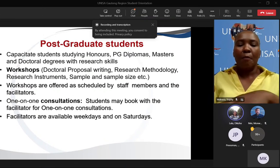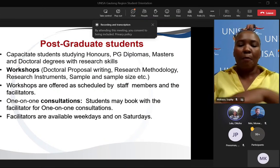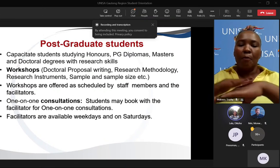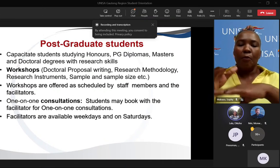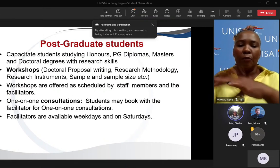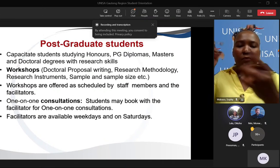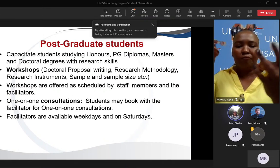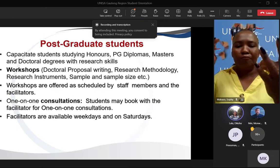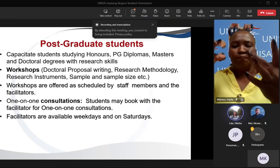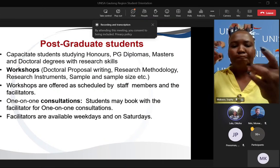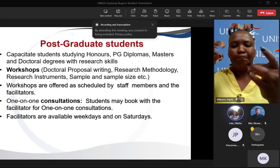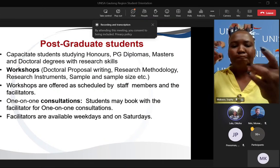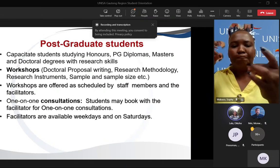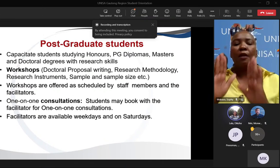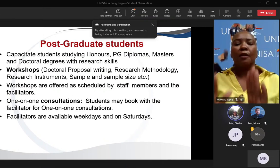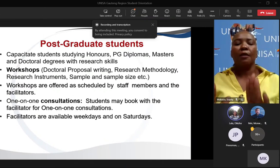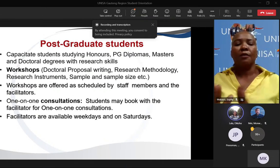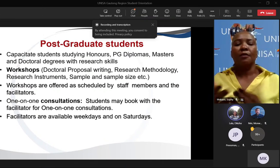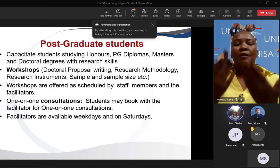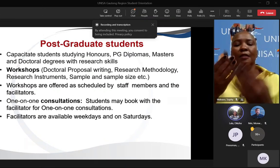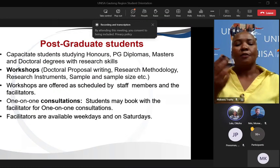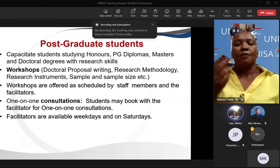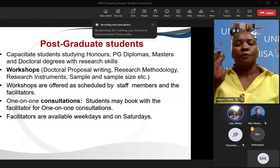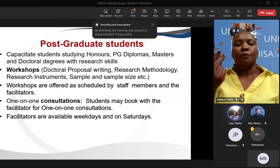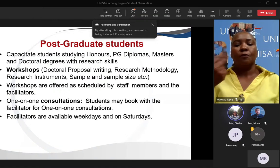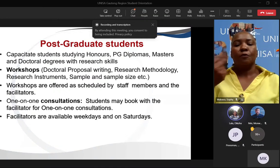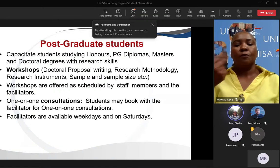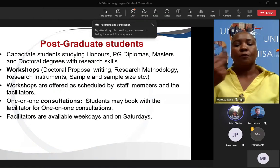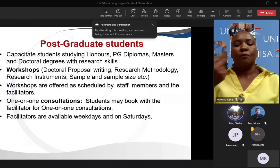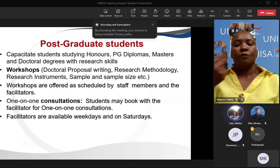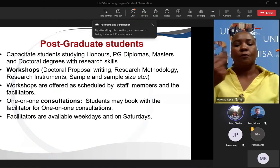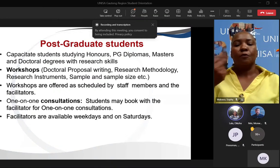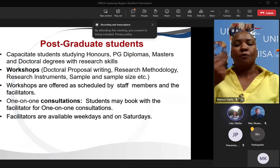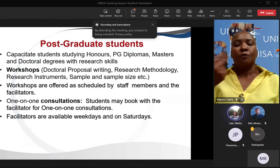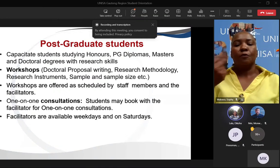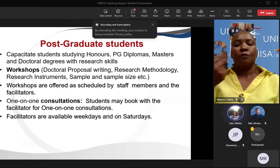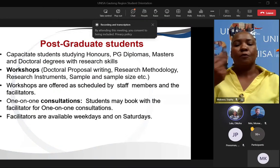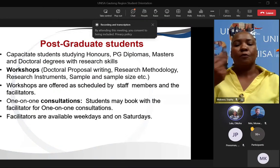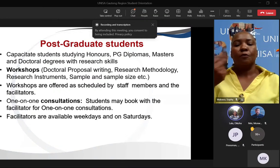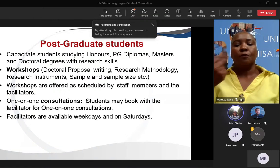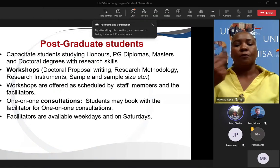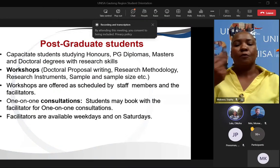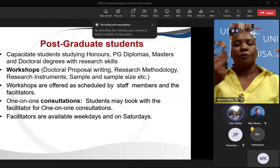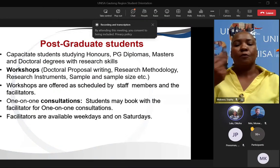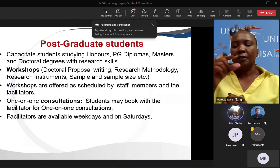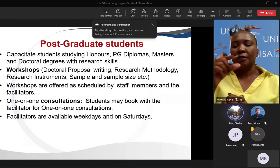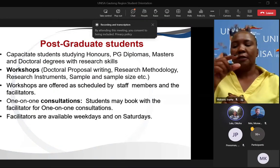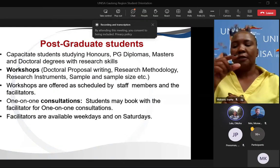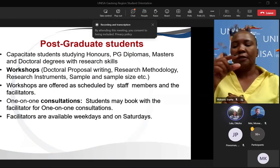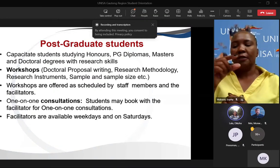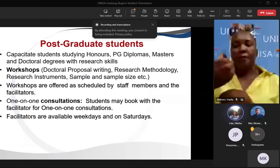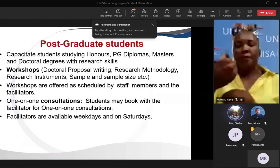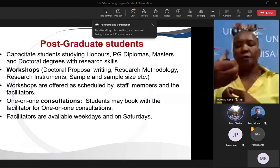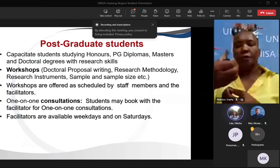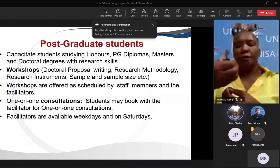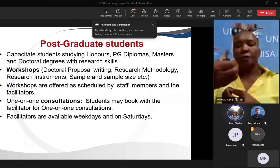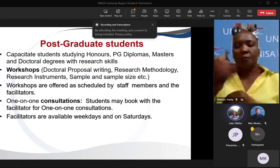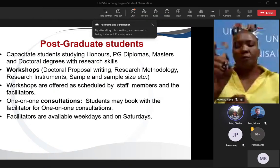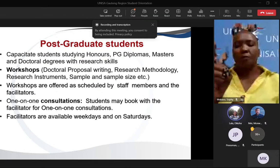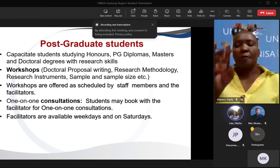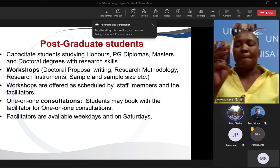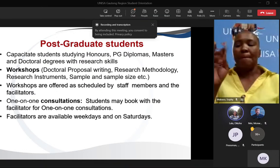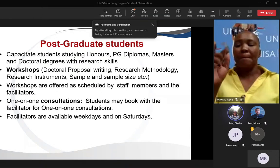studying honors degrees postgraduate diplomas Masters and doctoral degrees with their research skills